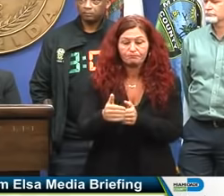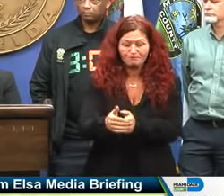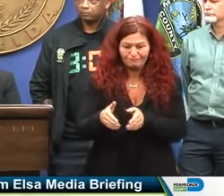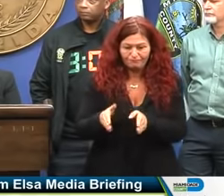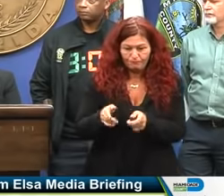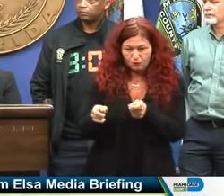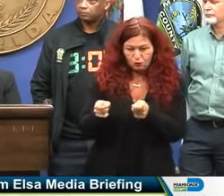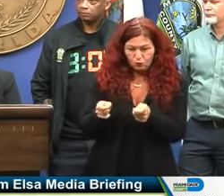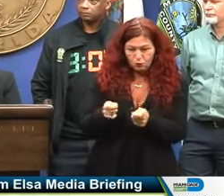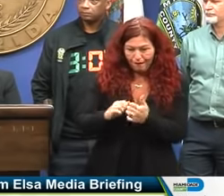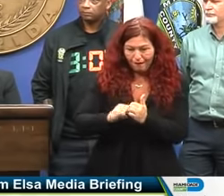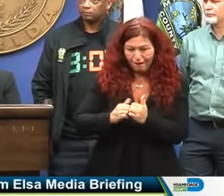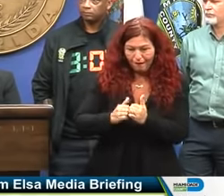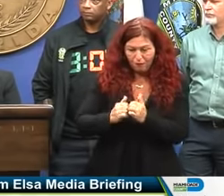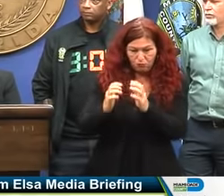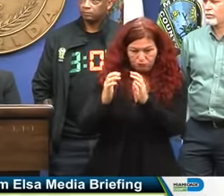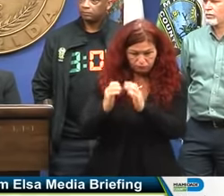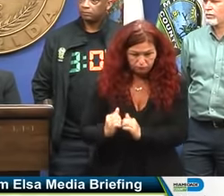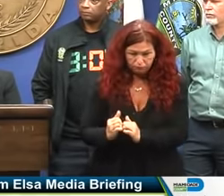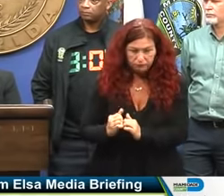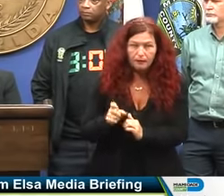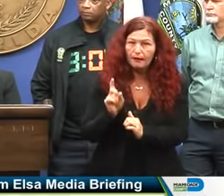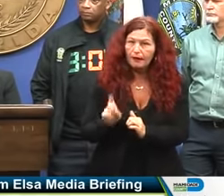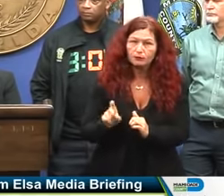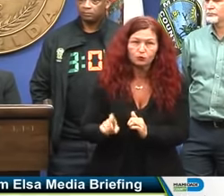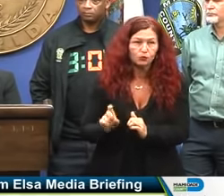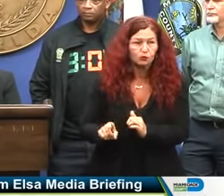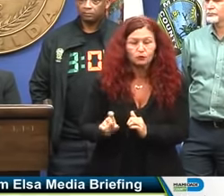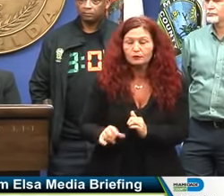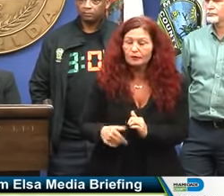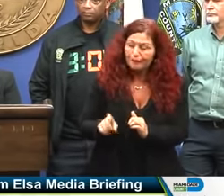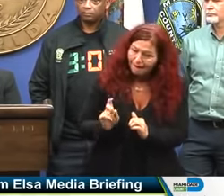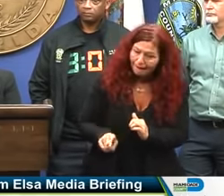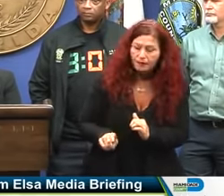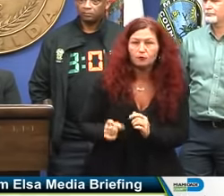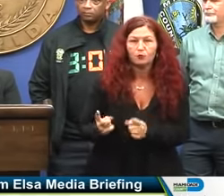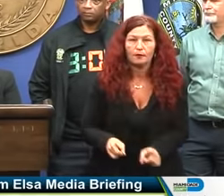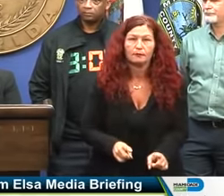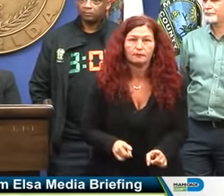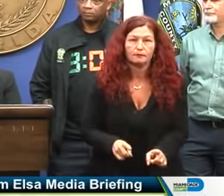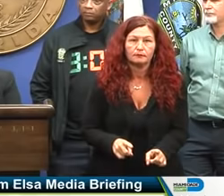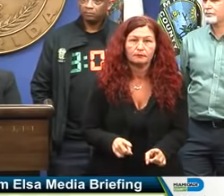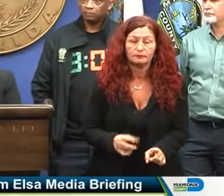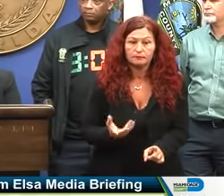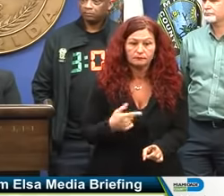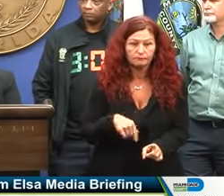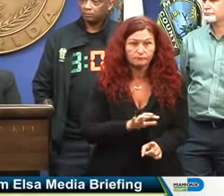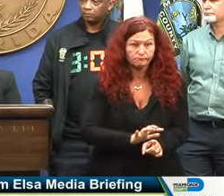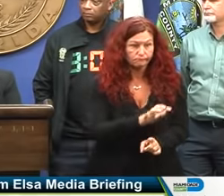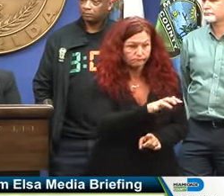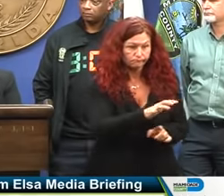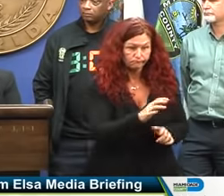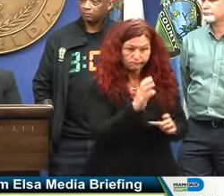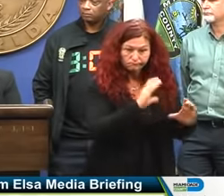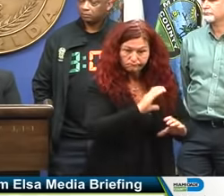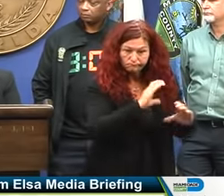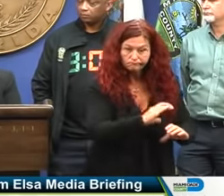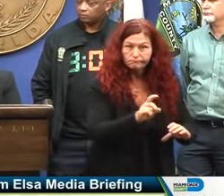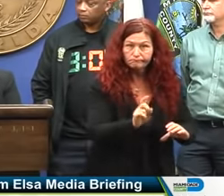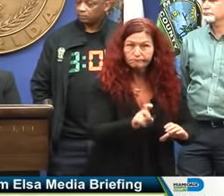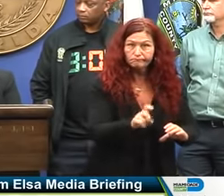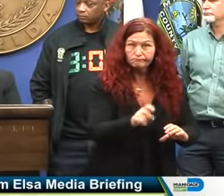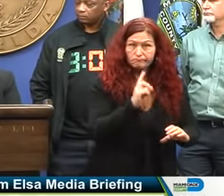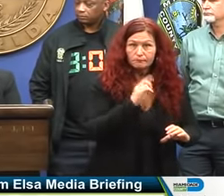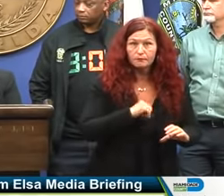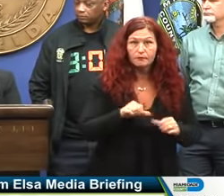not continue without bringing this building down. The area closest to the building was the area that we had